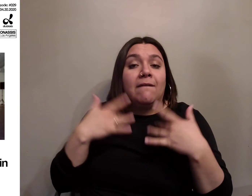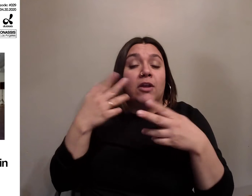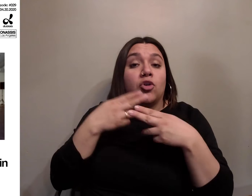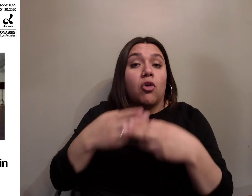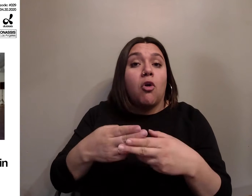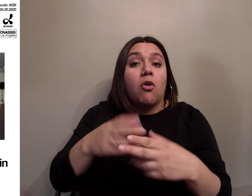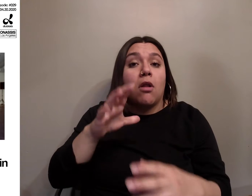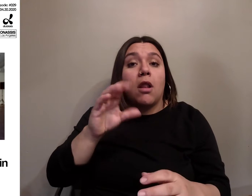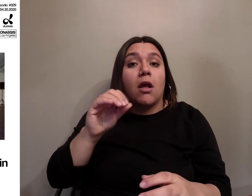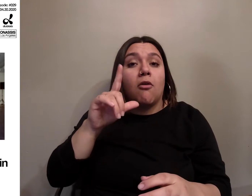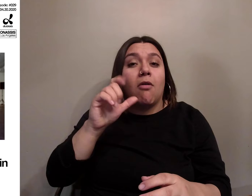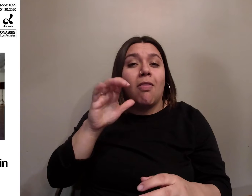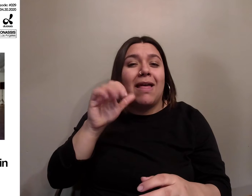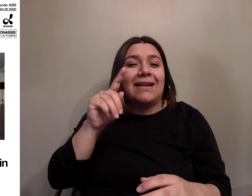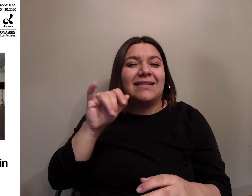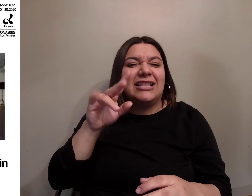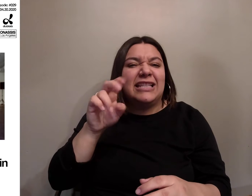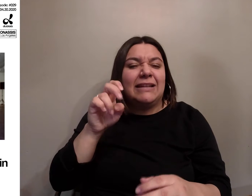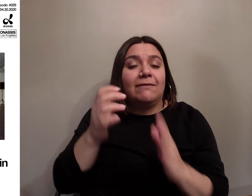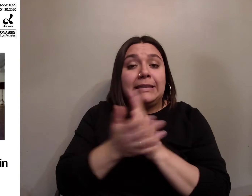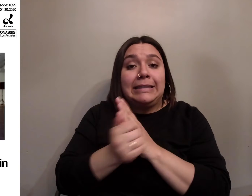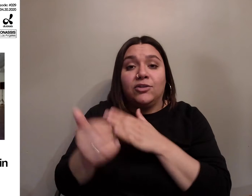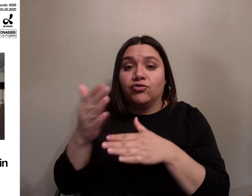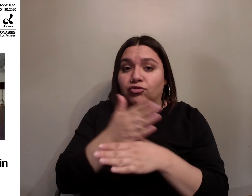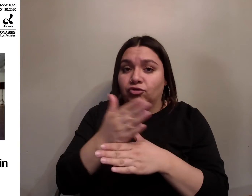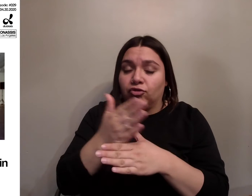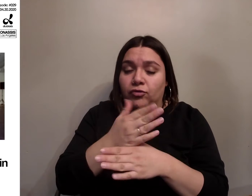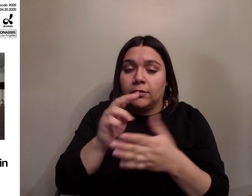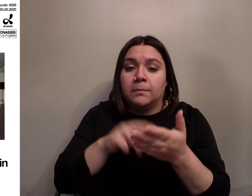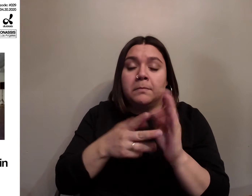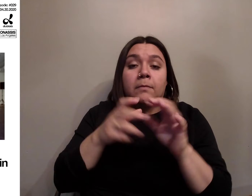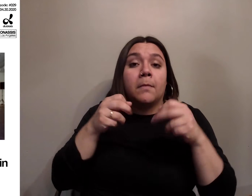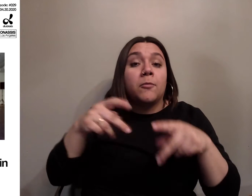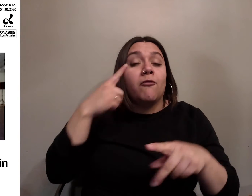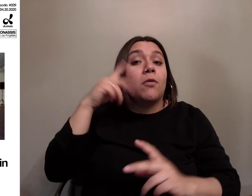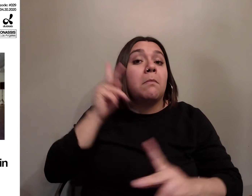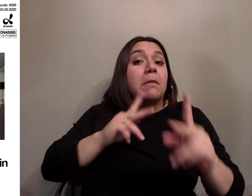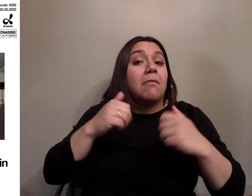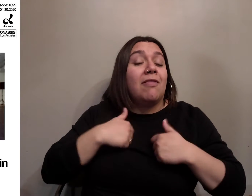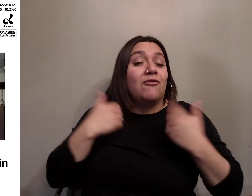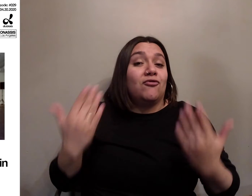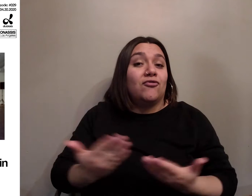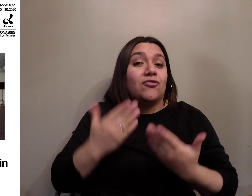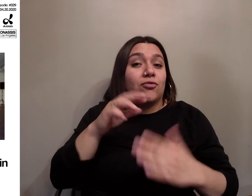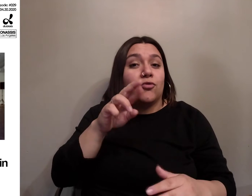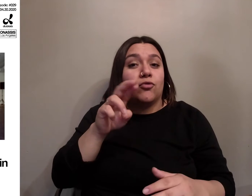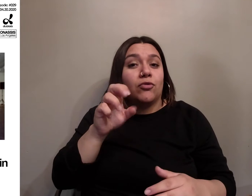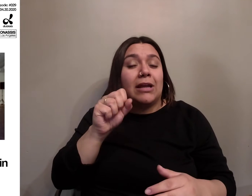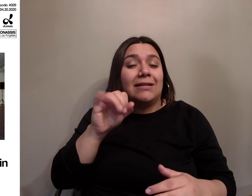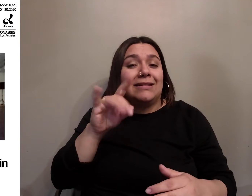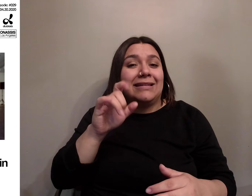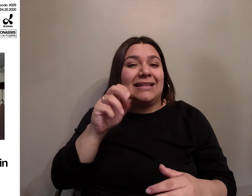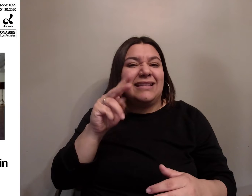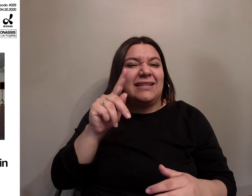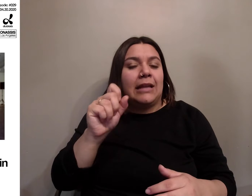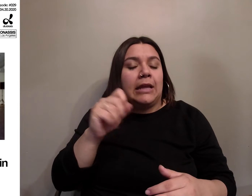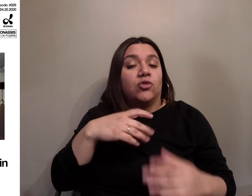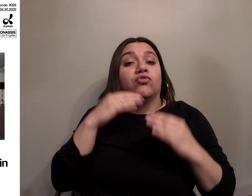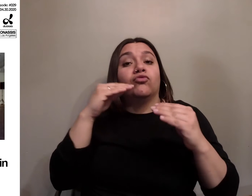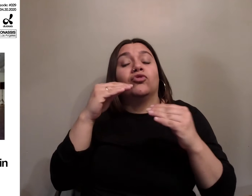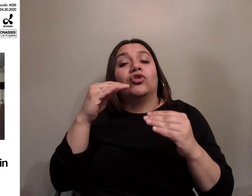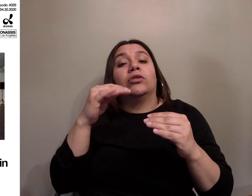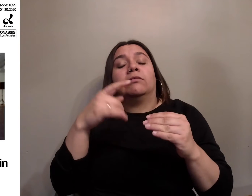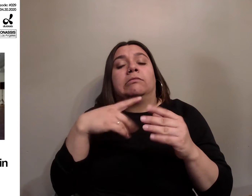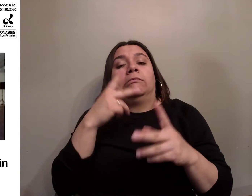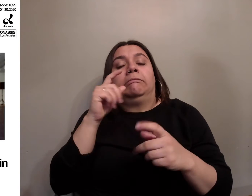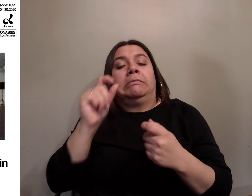called Collective Skill Shares, and it's an opportunity for our residents to teach us specific skills